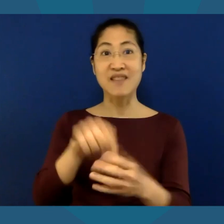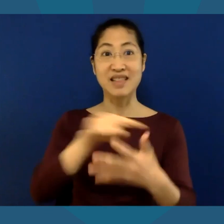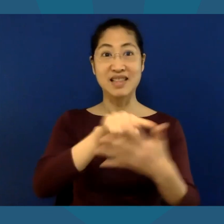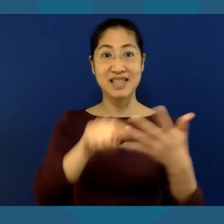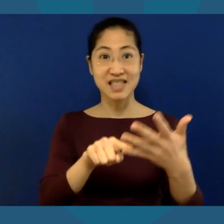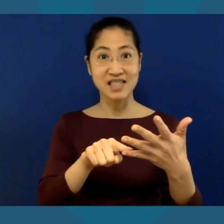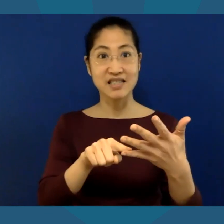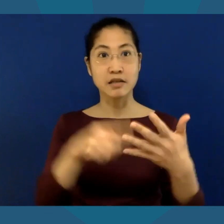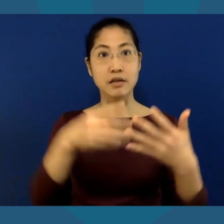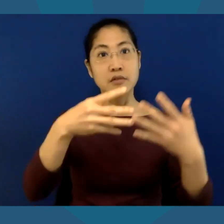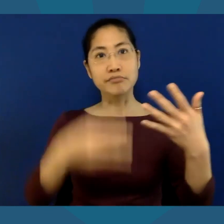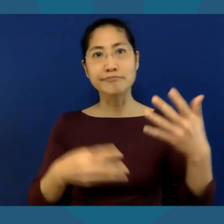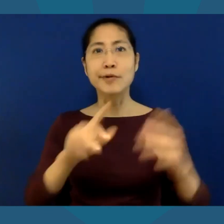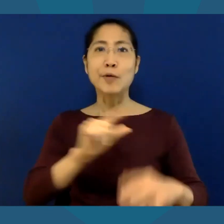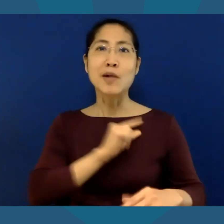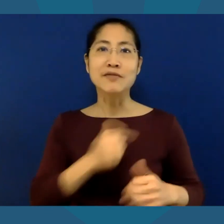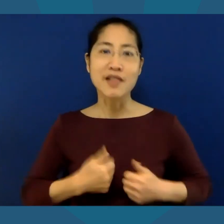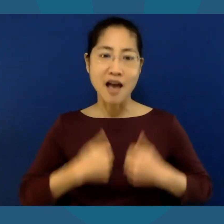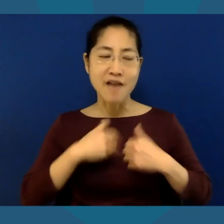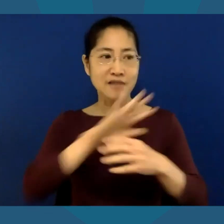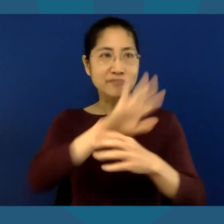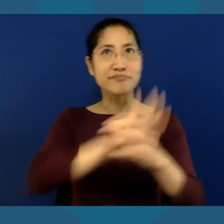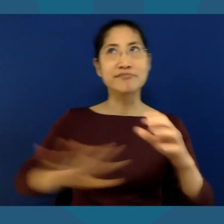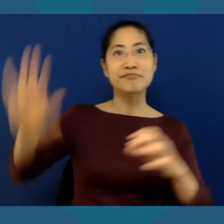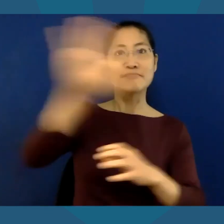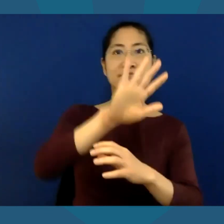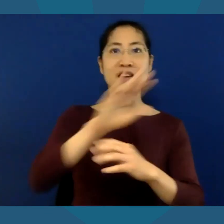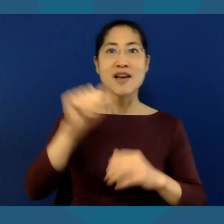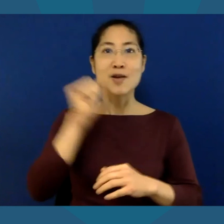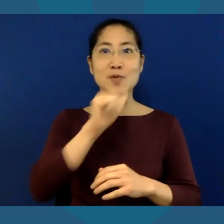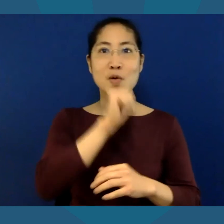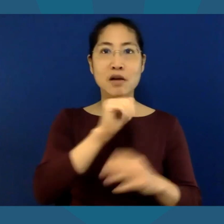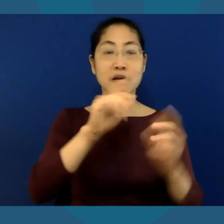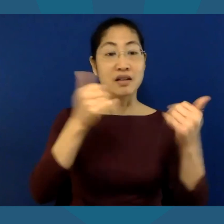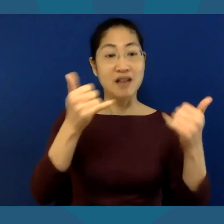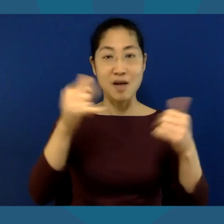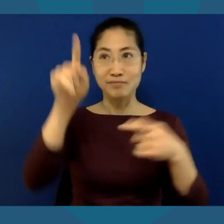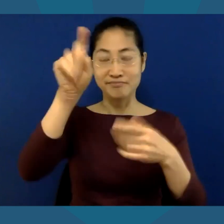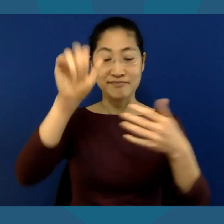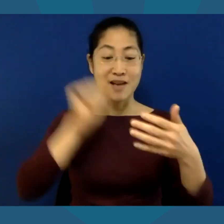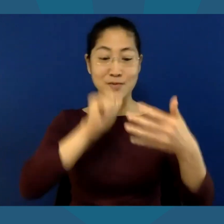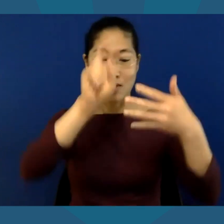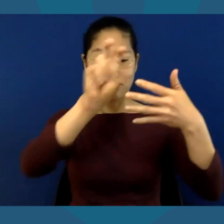near last place on almost every measure of well-being.